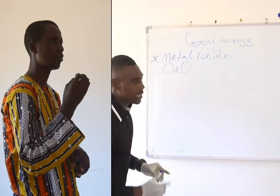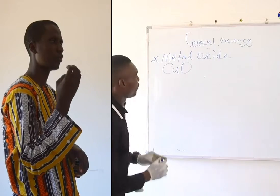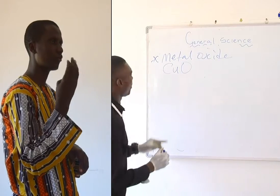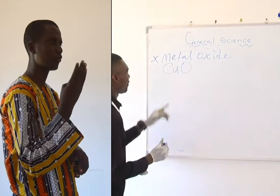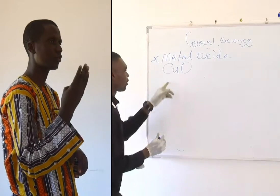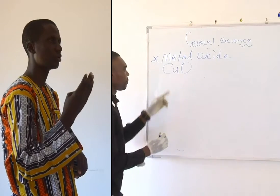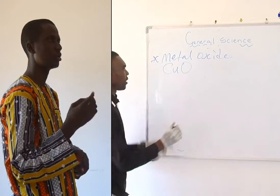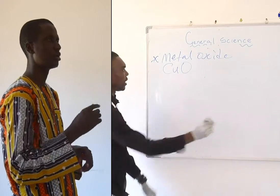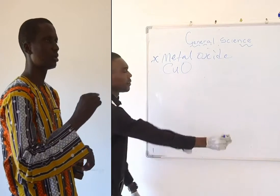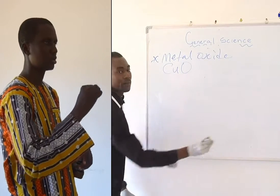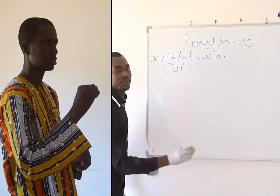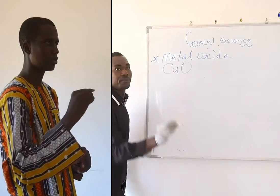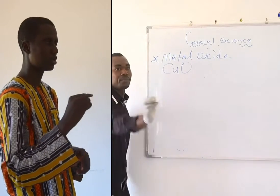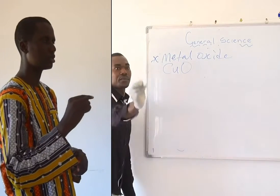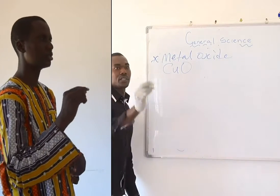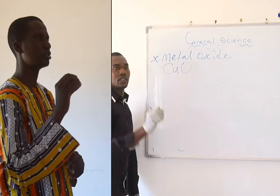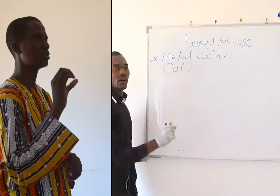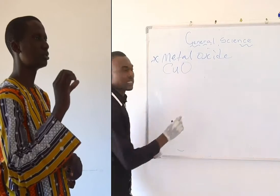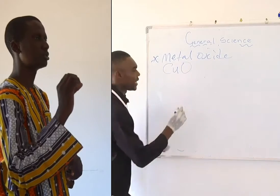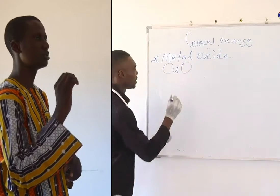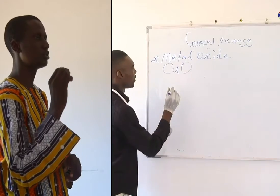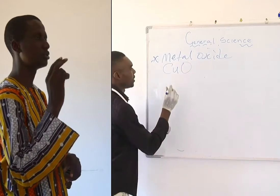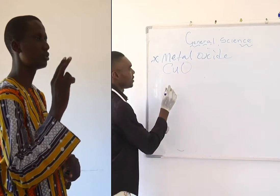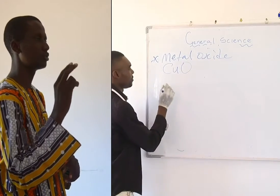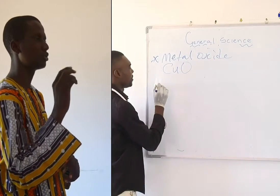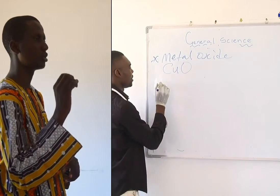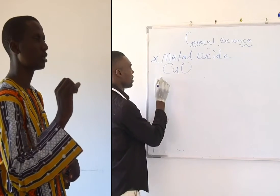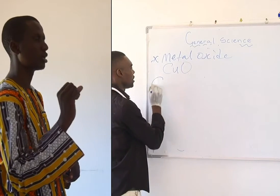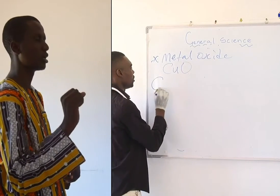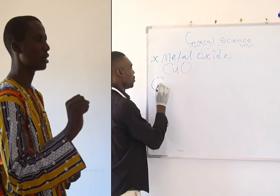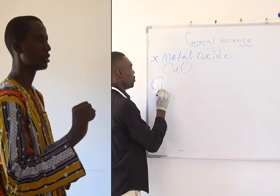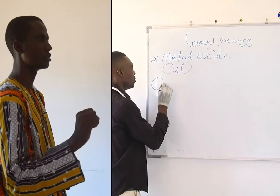we say the formula for copper oxide is what?